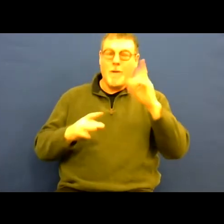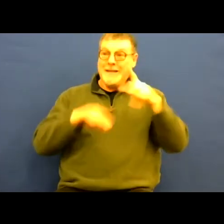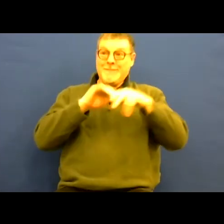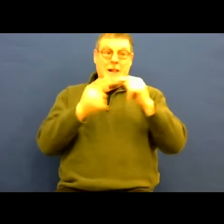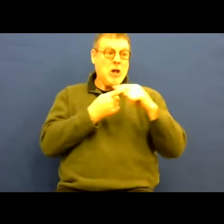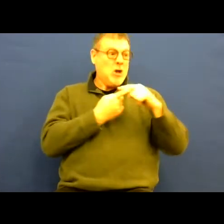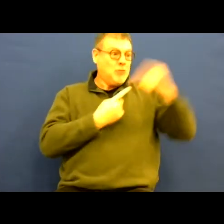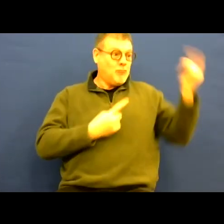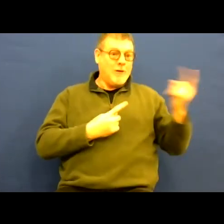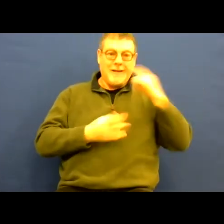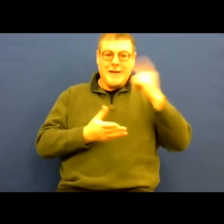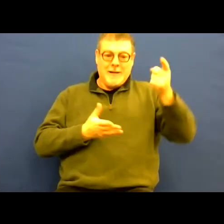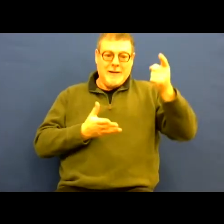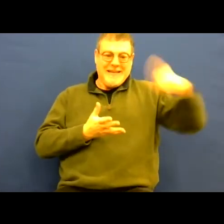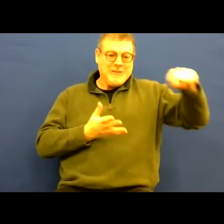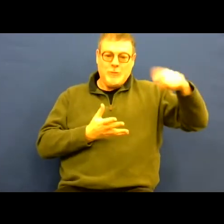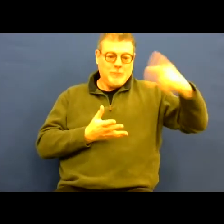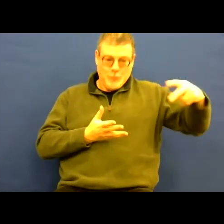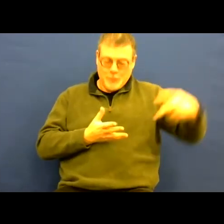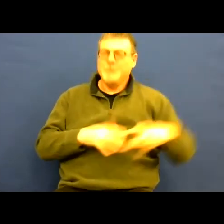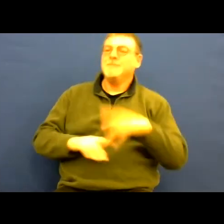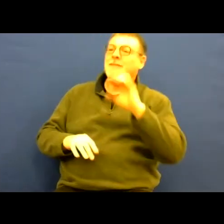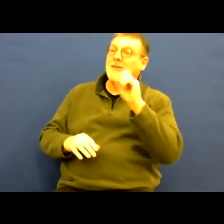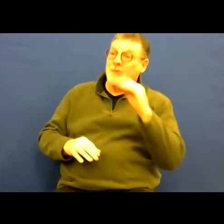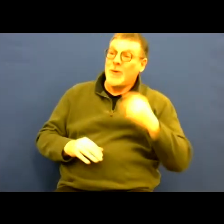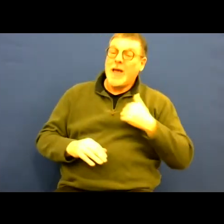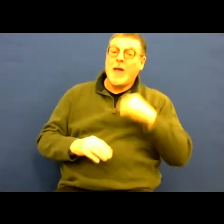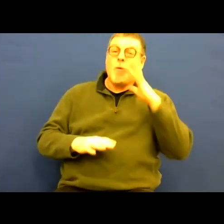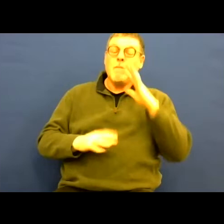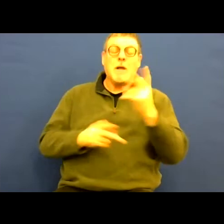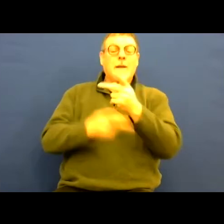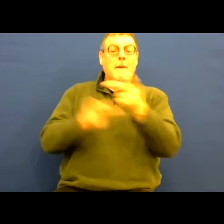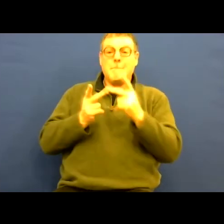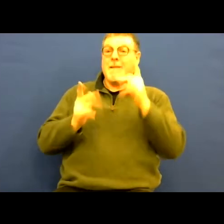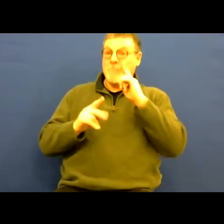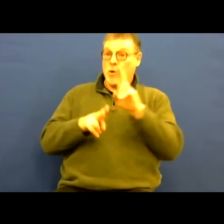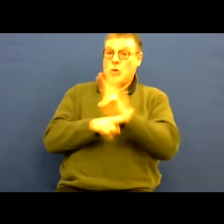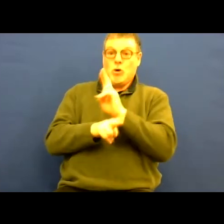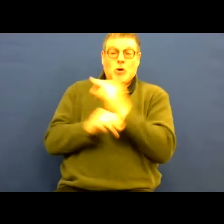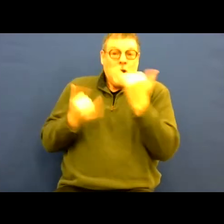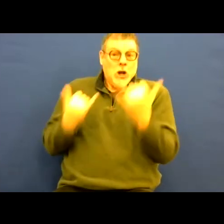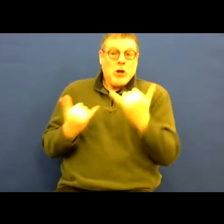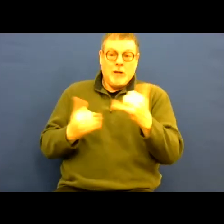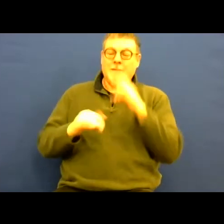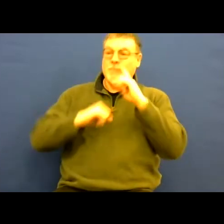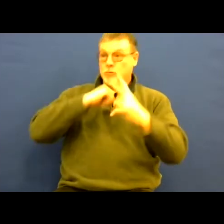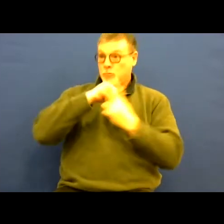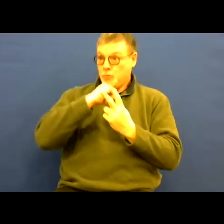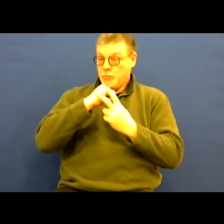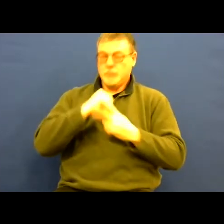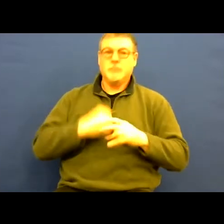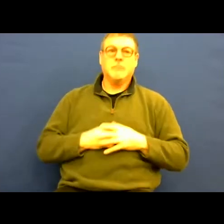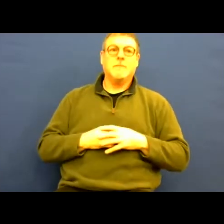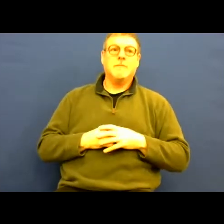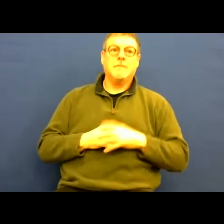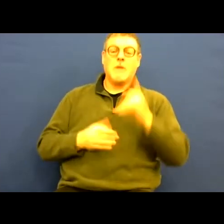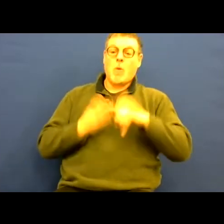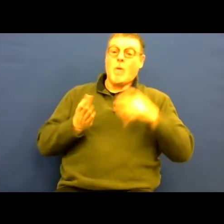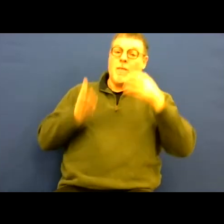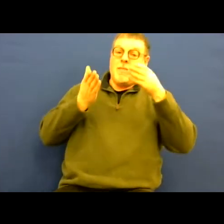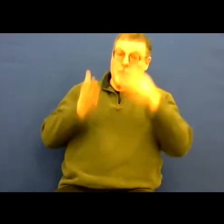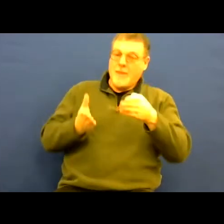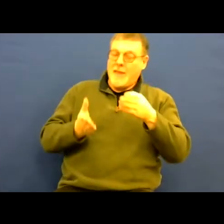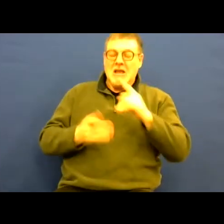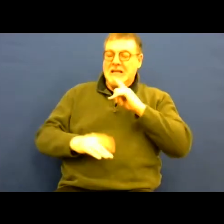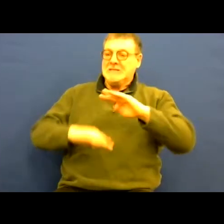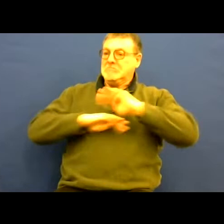here in the next week or so. Just looking for a place to pretty much use it as it currently has been used as storage. What's there right now is pretty